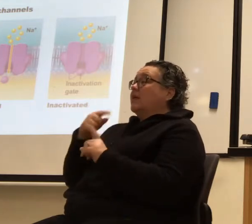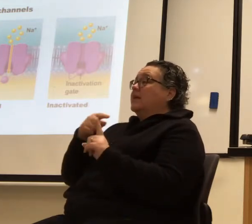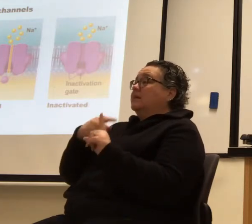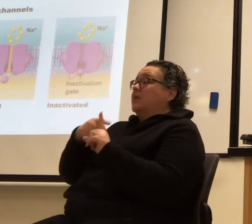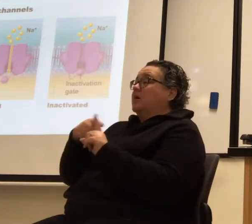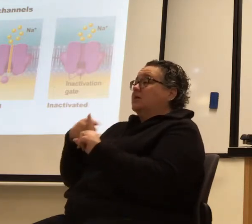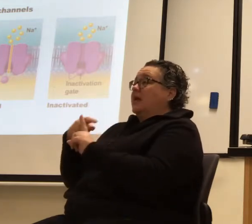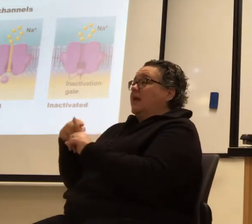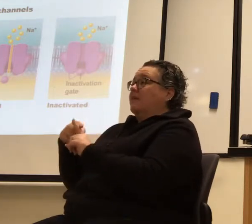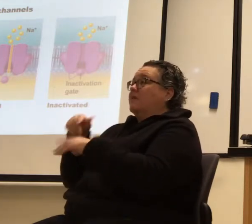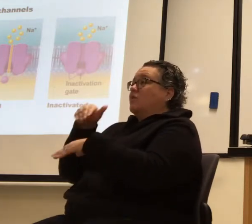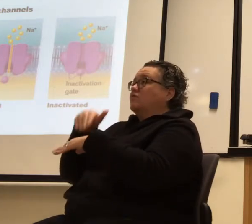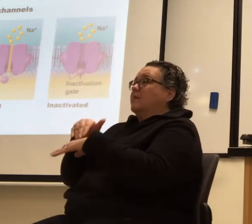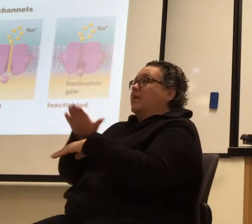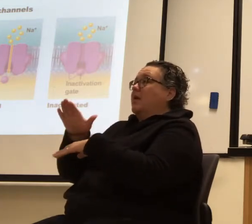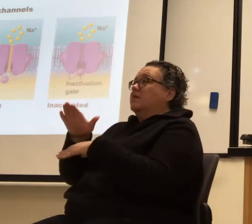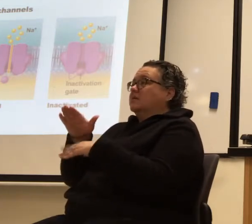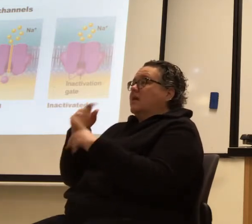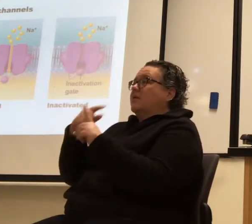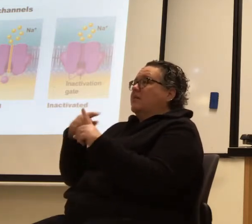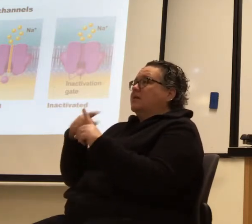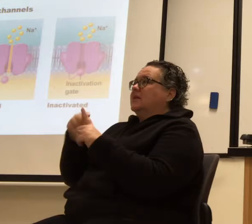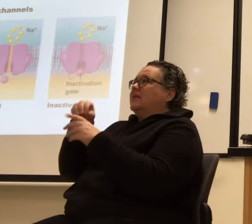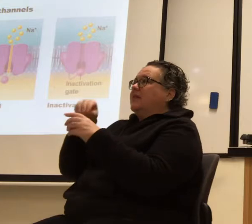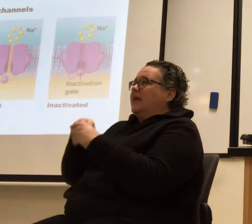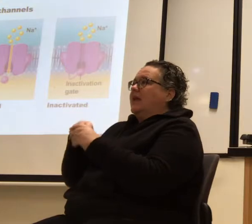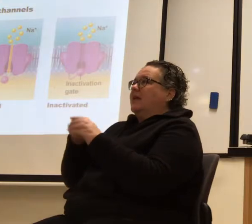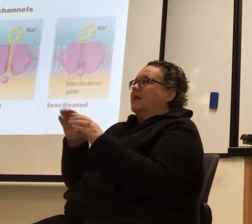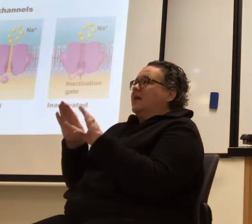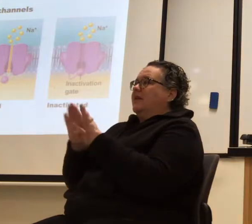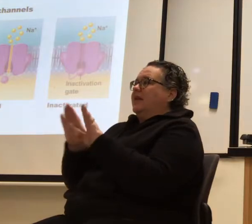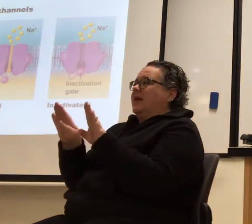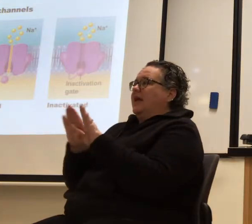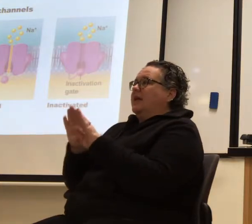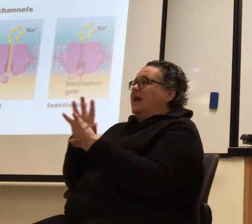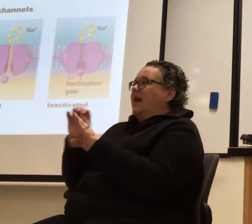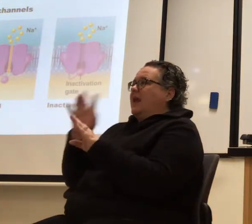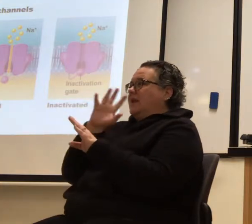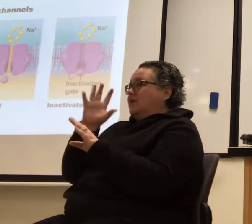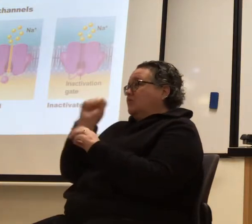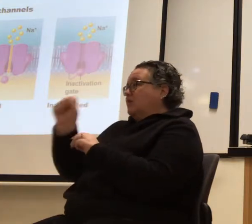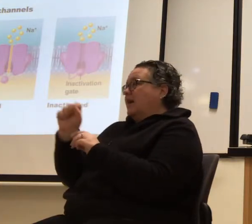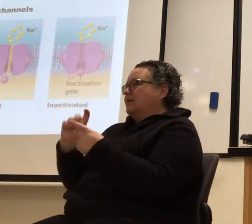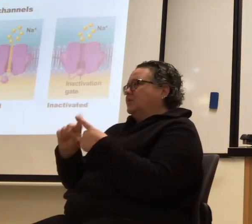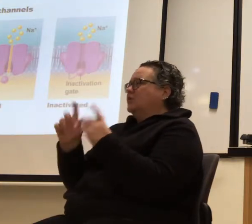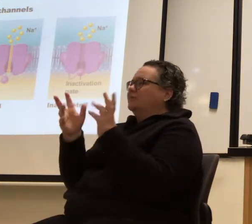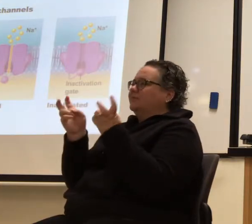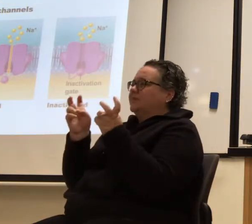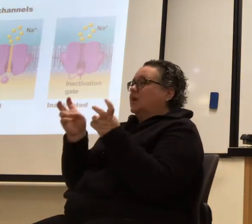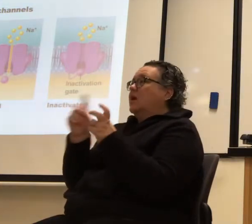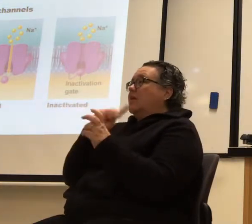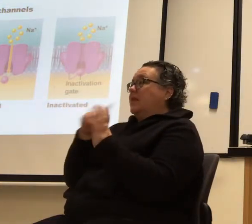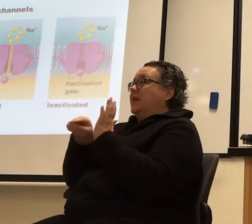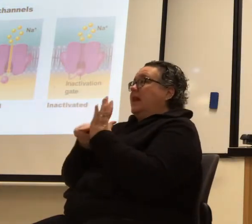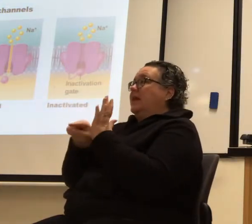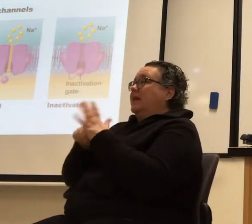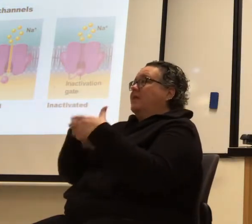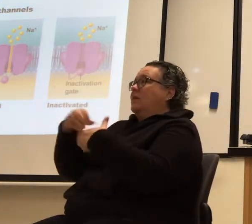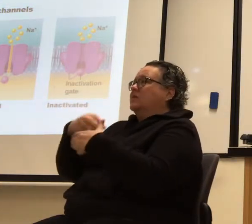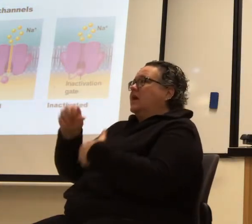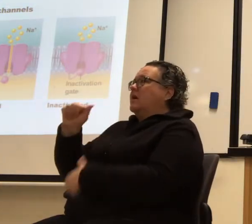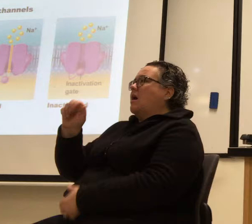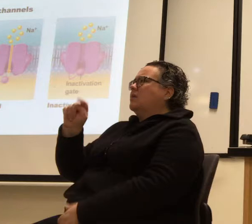charge repels the positive charge in the gate, and it's attracted to, more or less, the negative charge on the outside of the